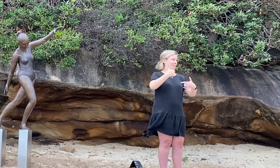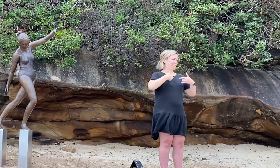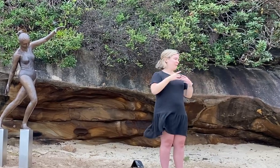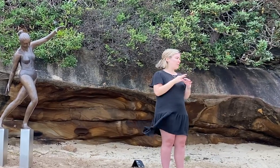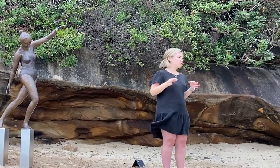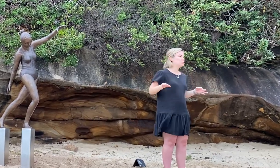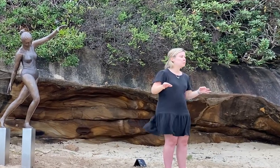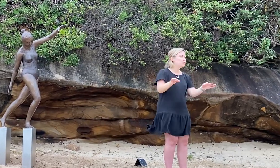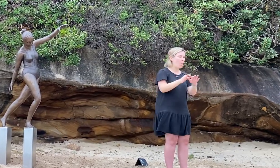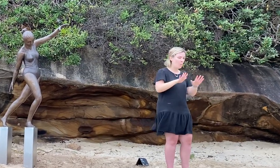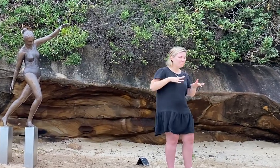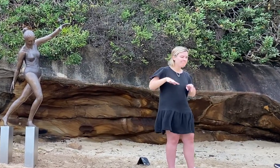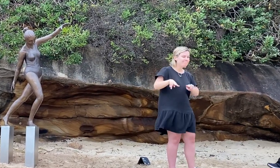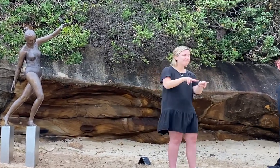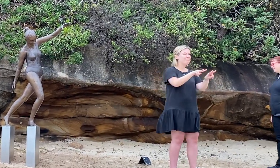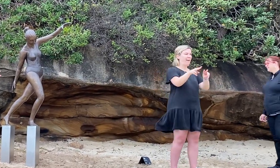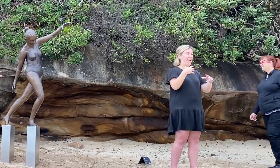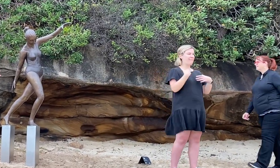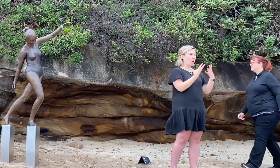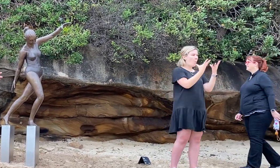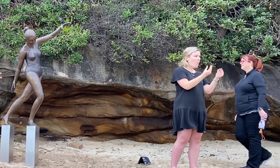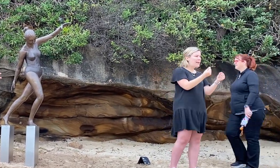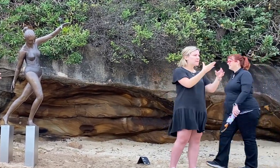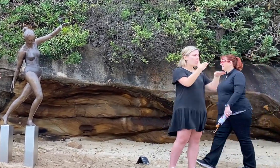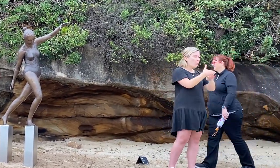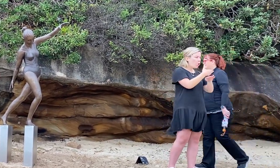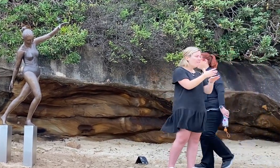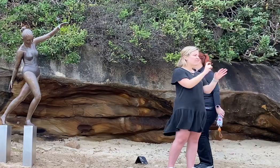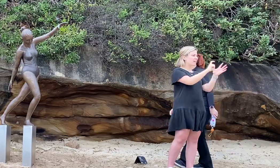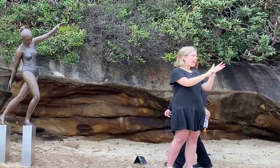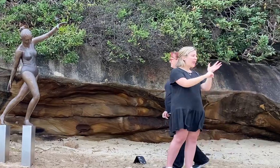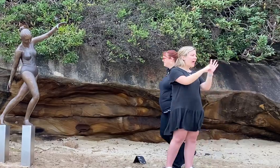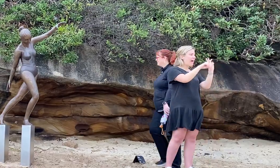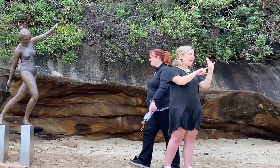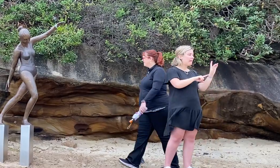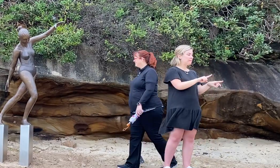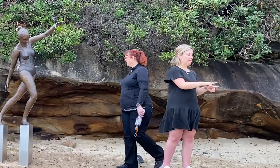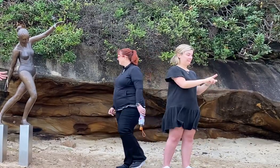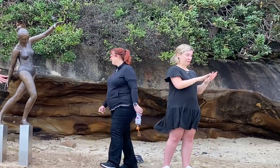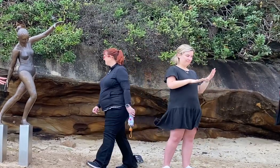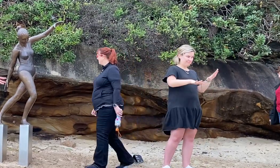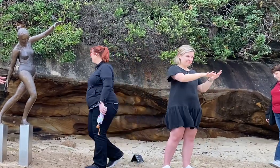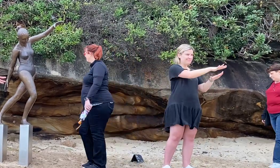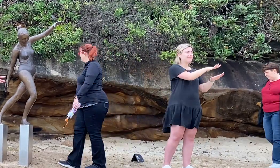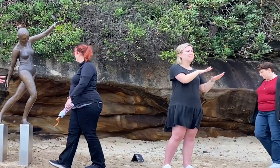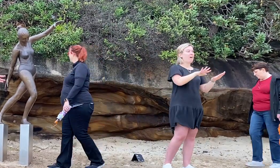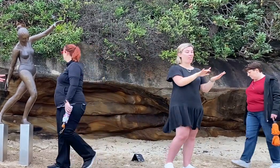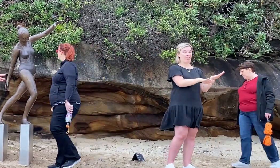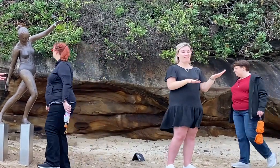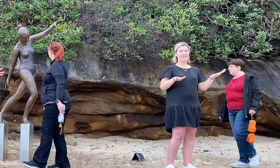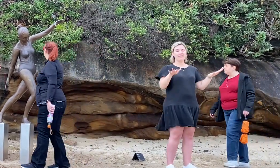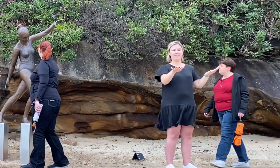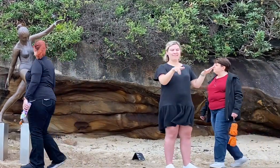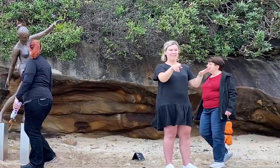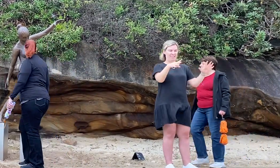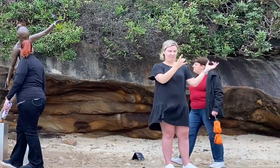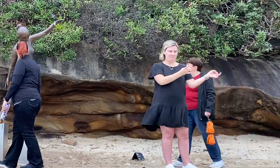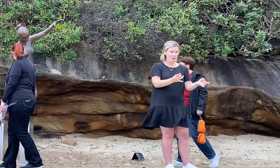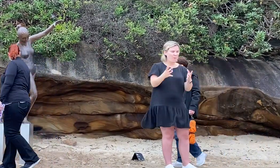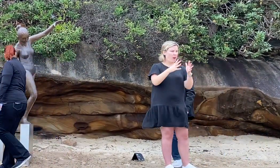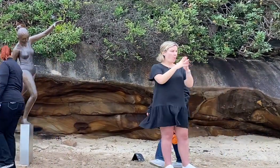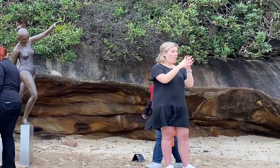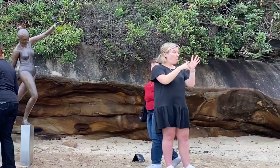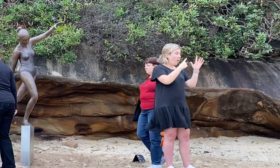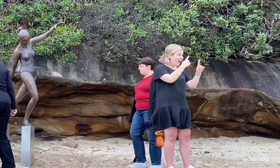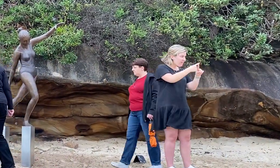2 sections. I do my wet work, the clay and all that sort of stuff, in one side, and then in the other side I prepare all my waxes